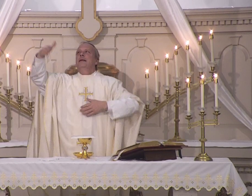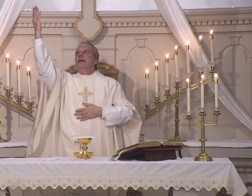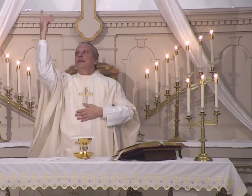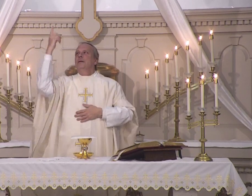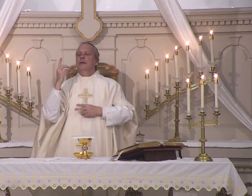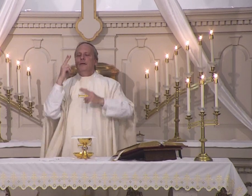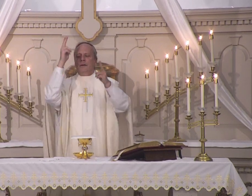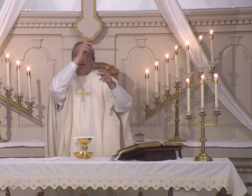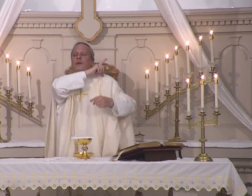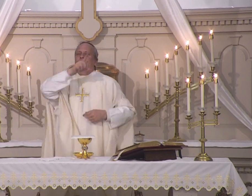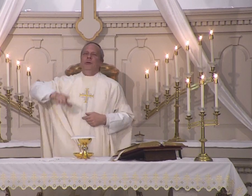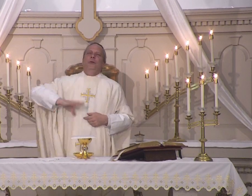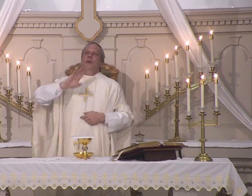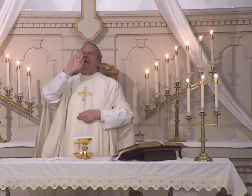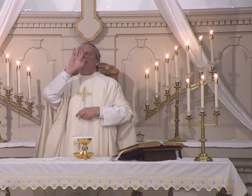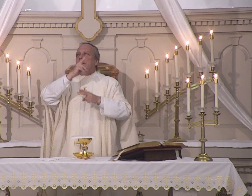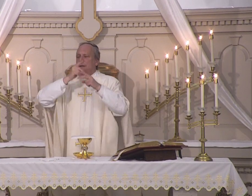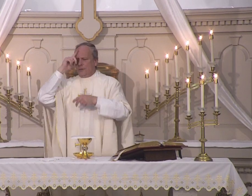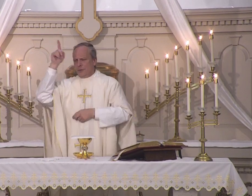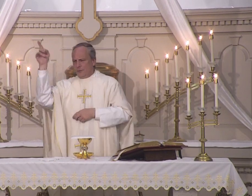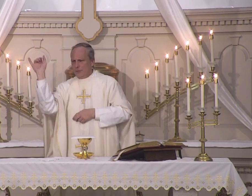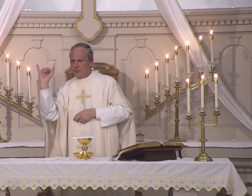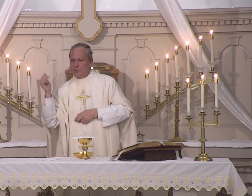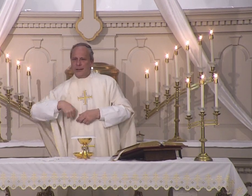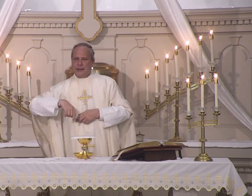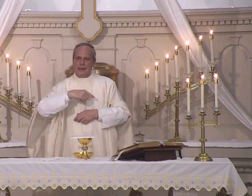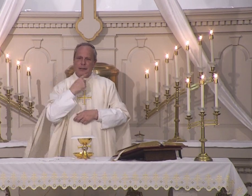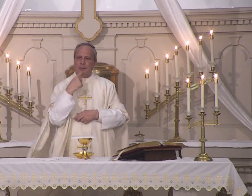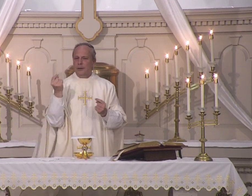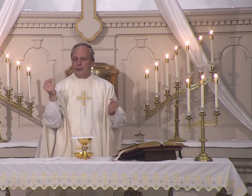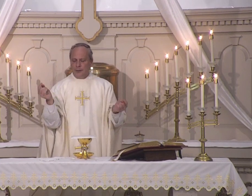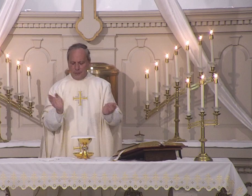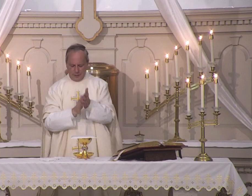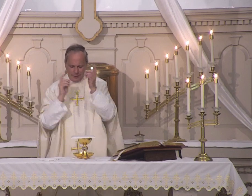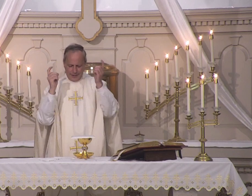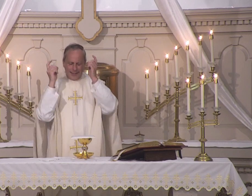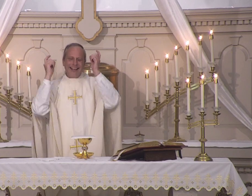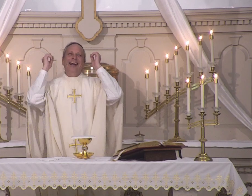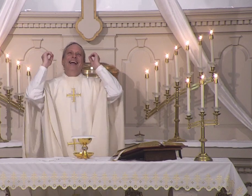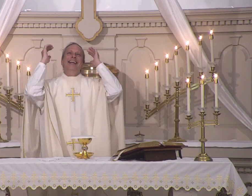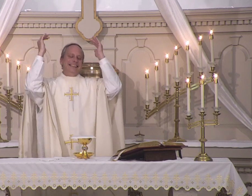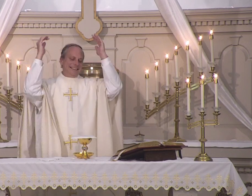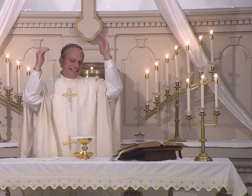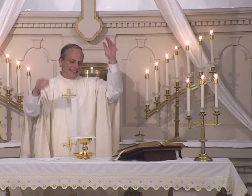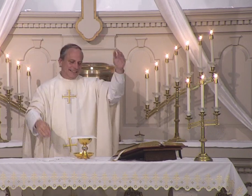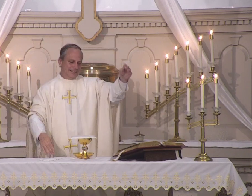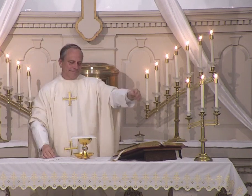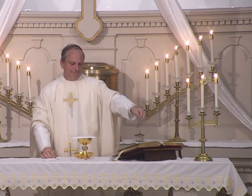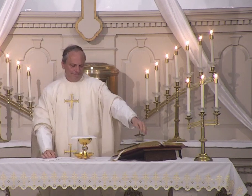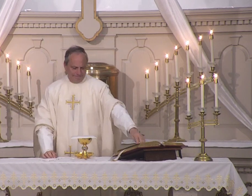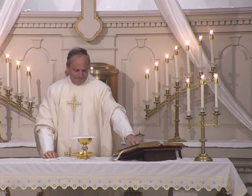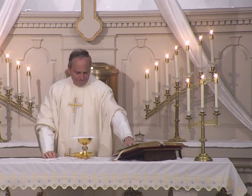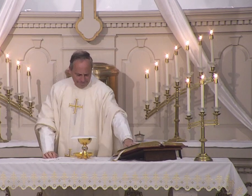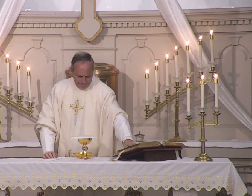highest. Blessed is he who comes in the name of the Lord. Hosanna in the highest.